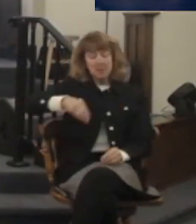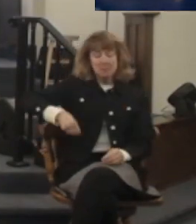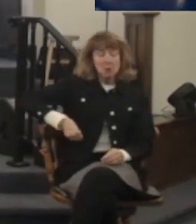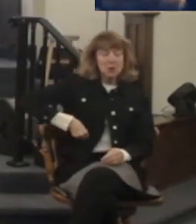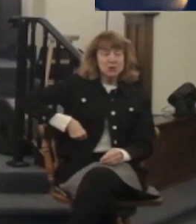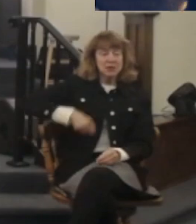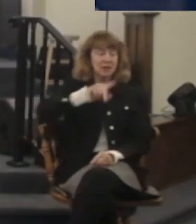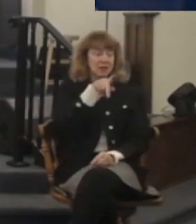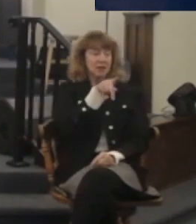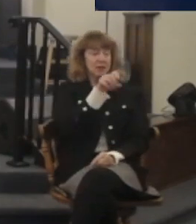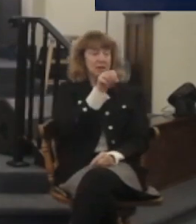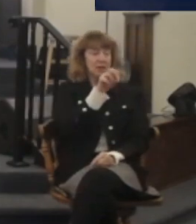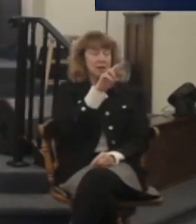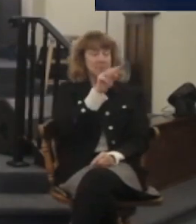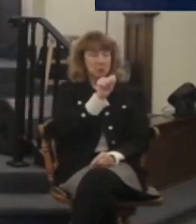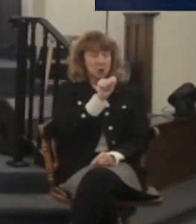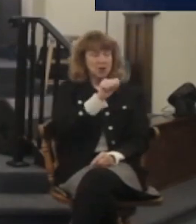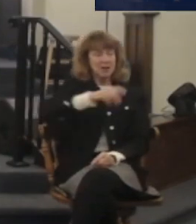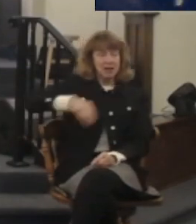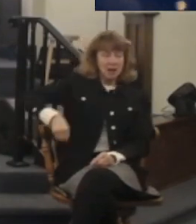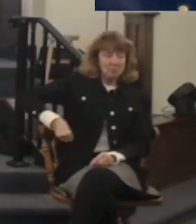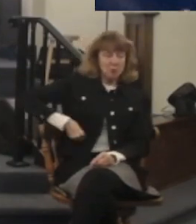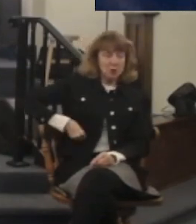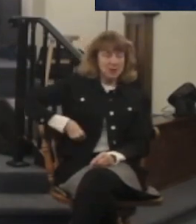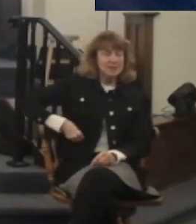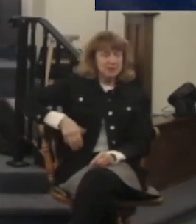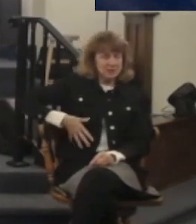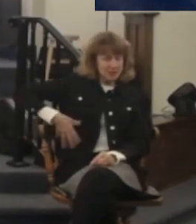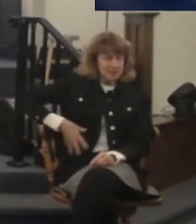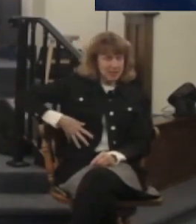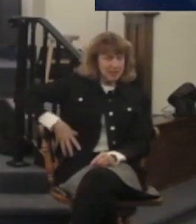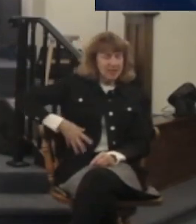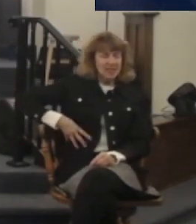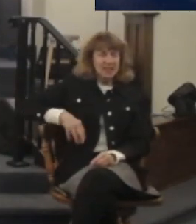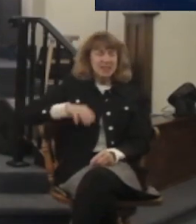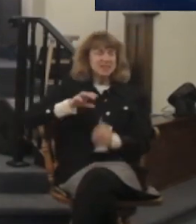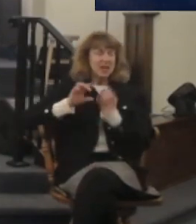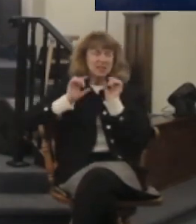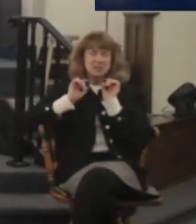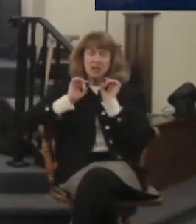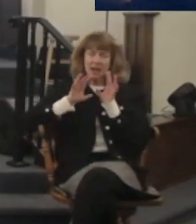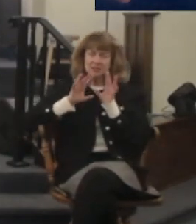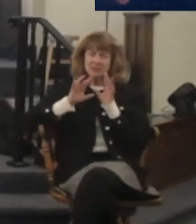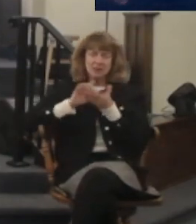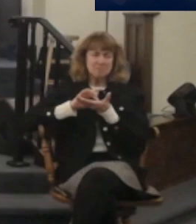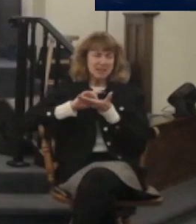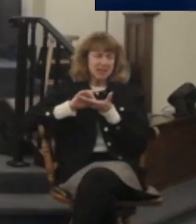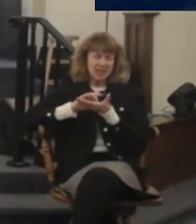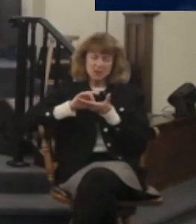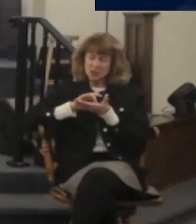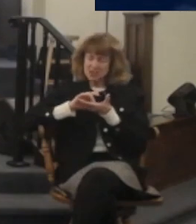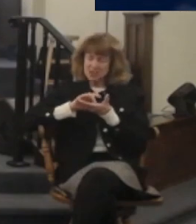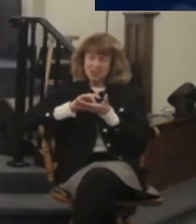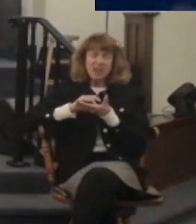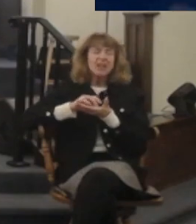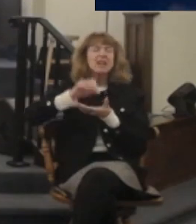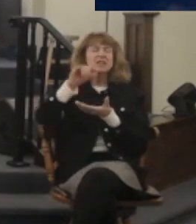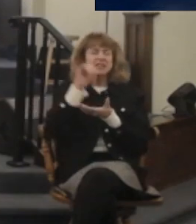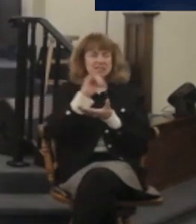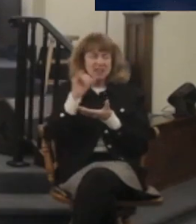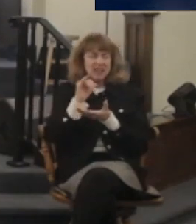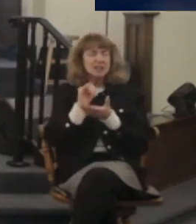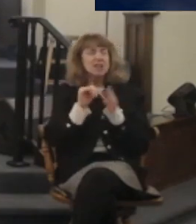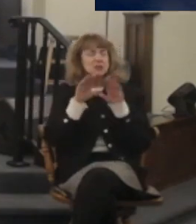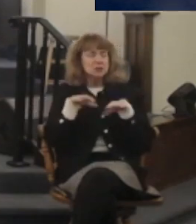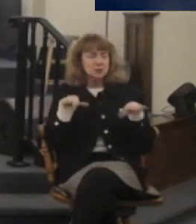this cycle, this medication called Remicade. It's a nasty medication. If there was something close to chemo, Remicade would be